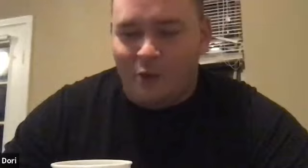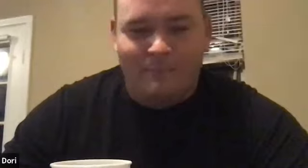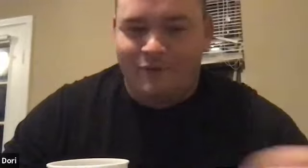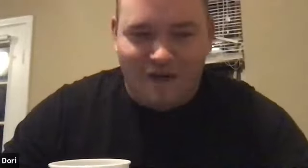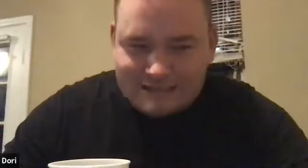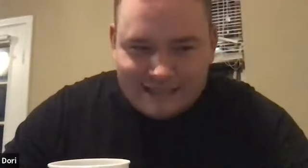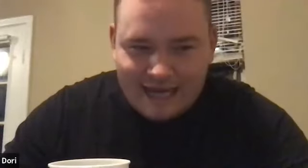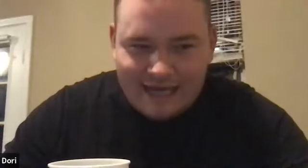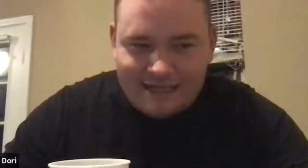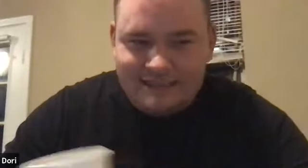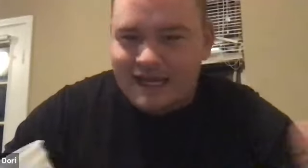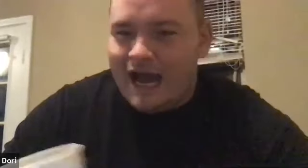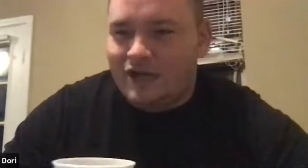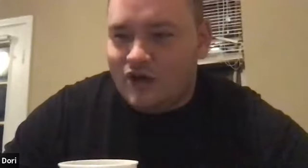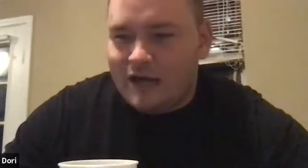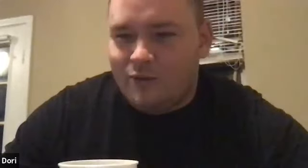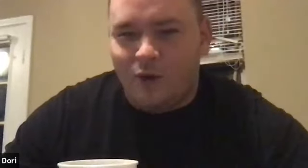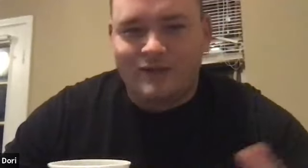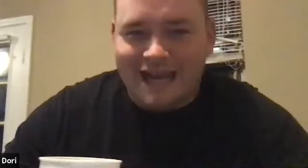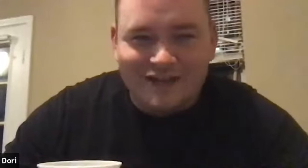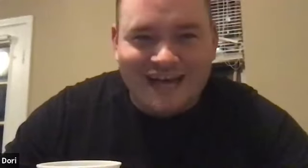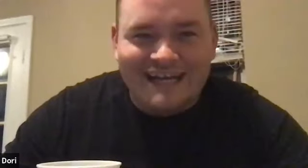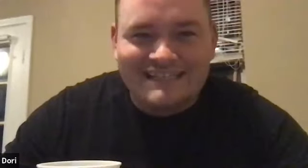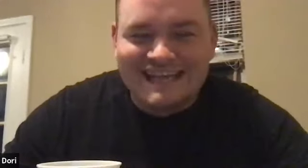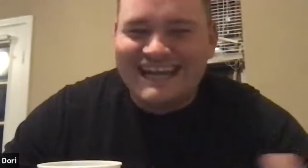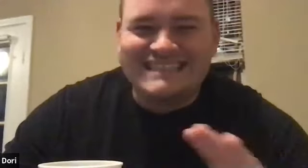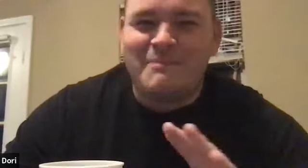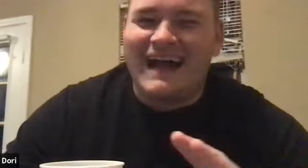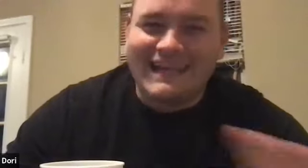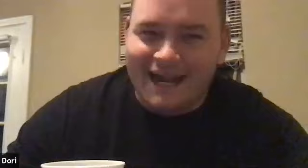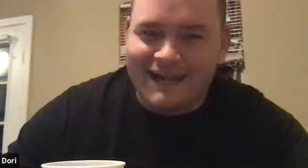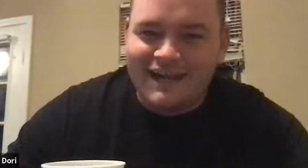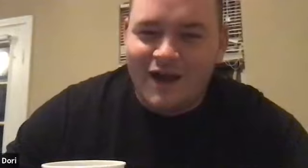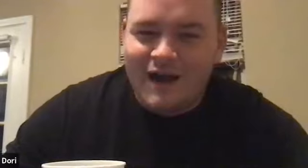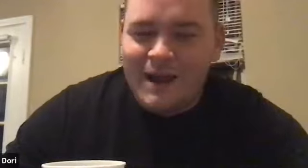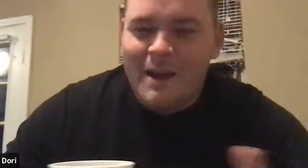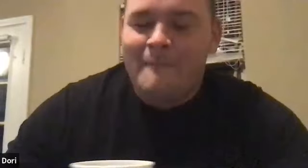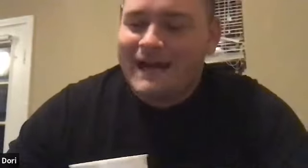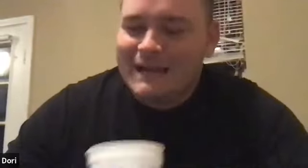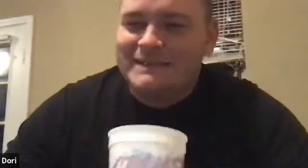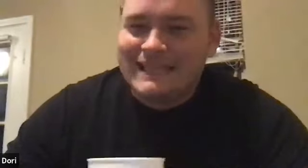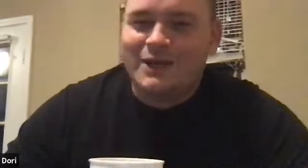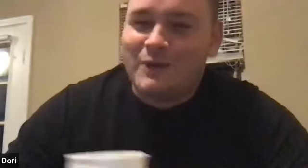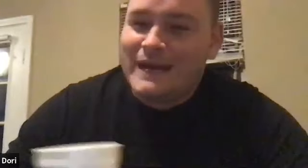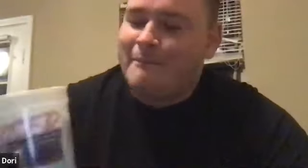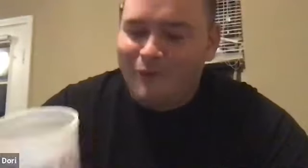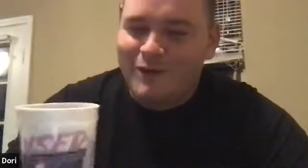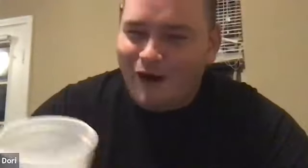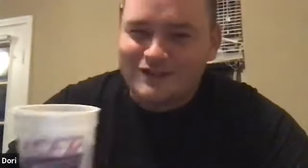when Mufasa dies. I cry when Old Yellow dies. And that's about it. But let me tell you, when that boy walked